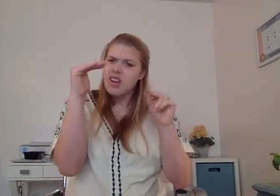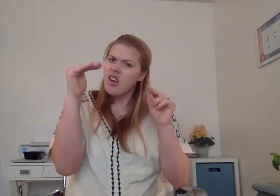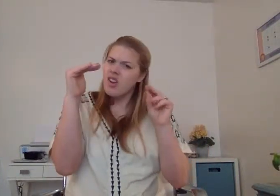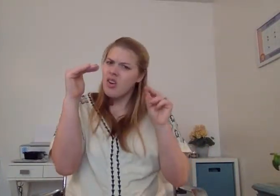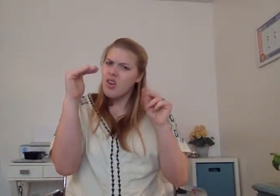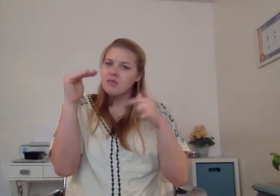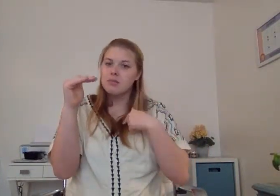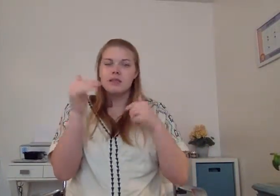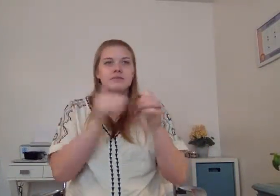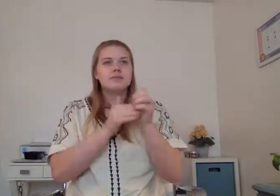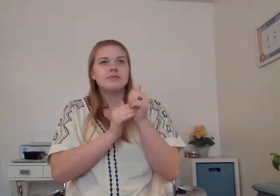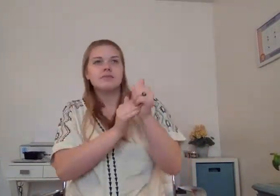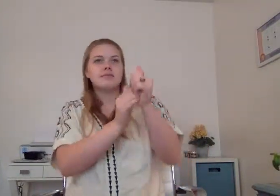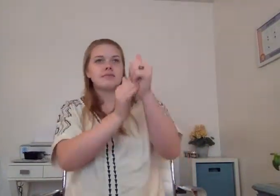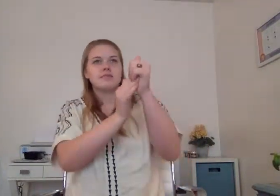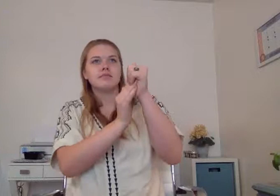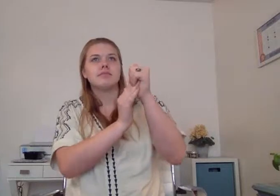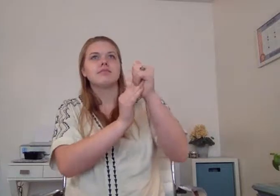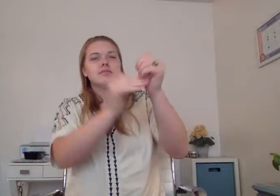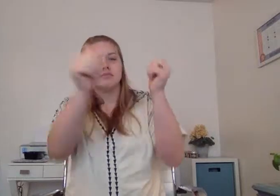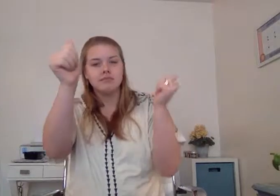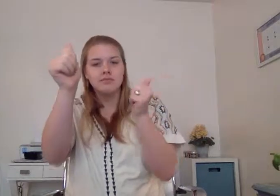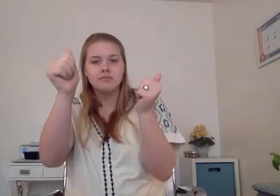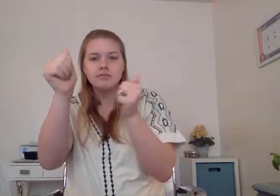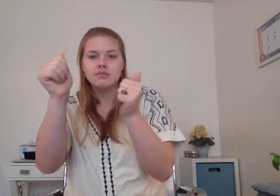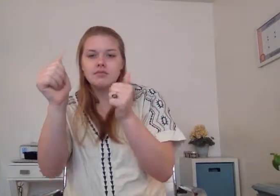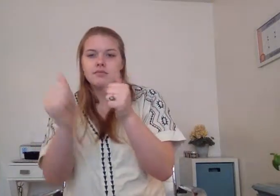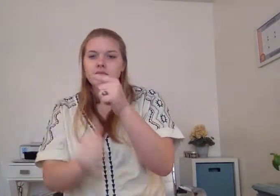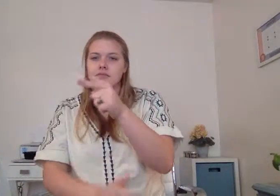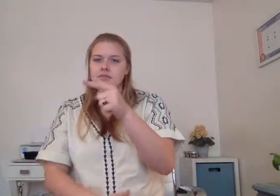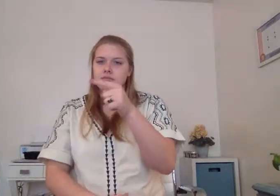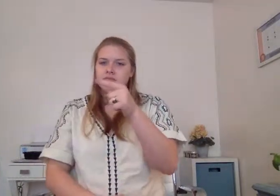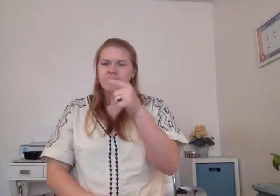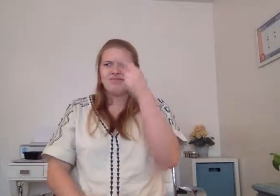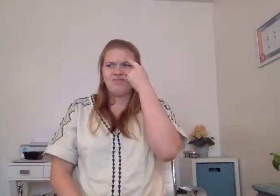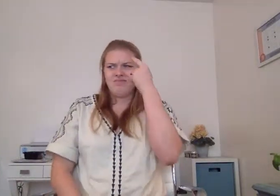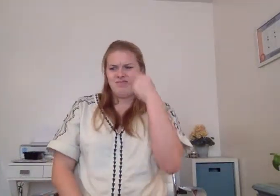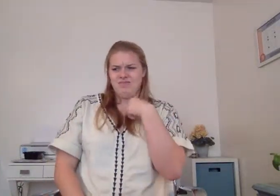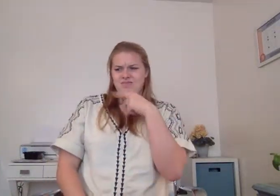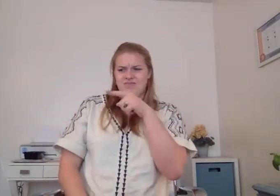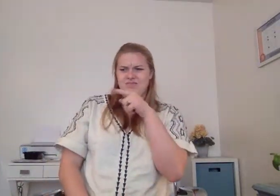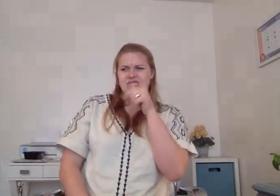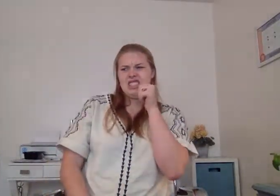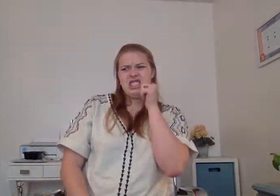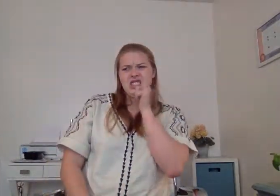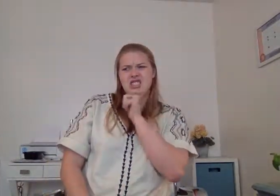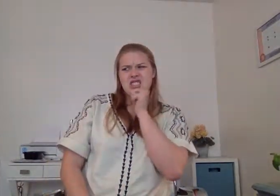mentors didn't assume that I would go less far because I might give birth to a child one day.